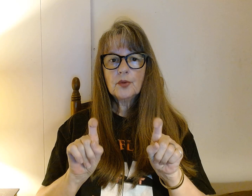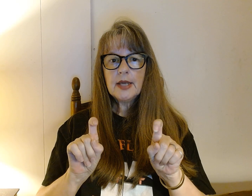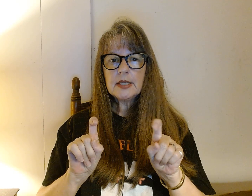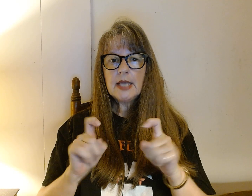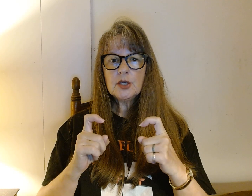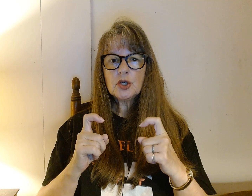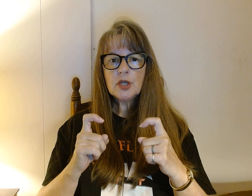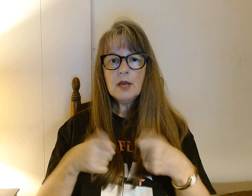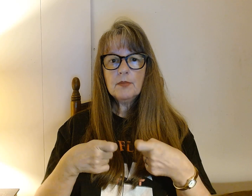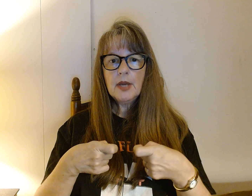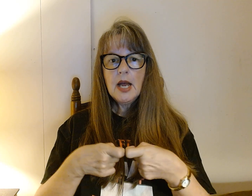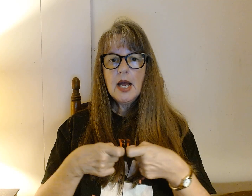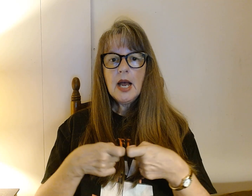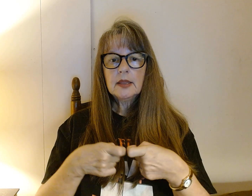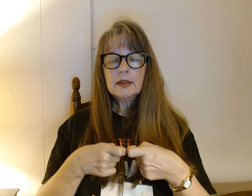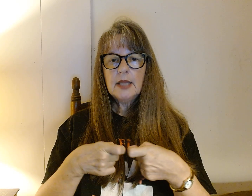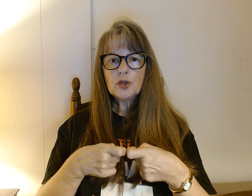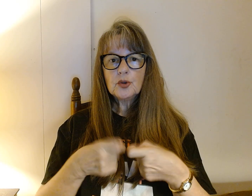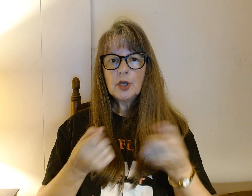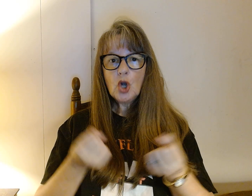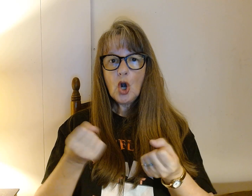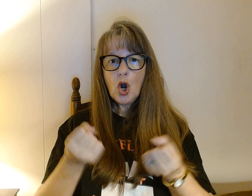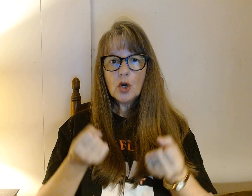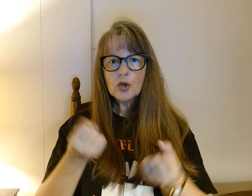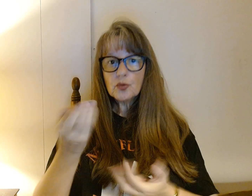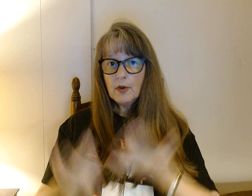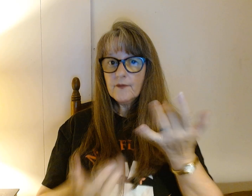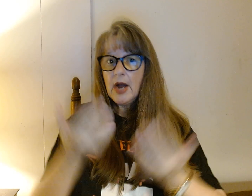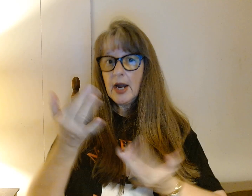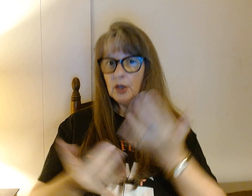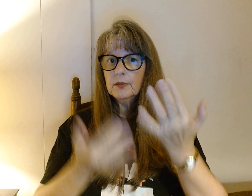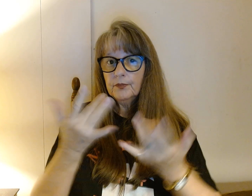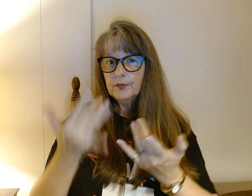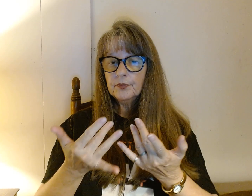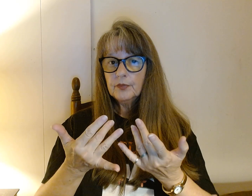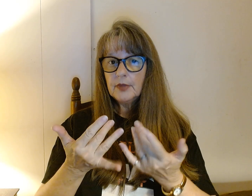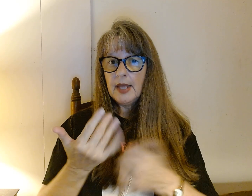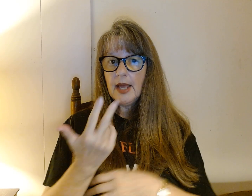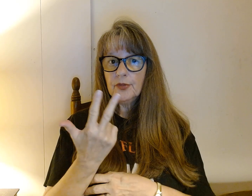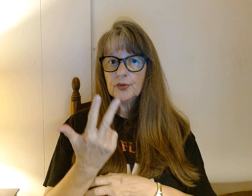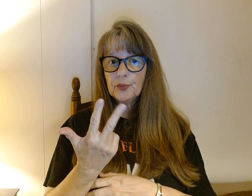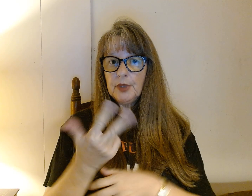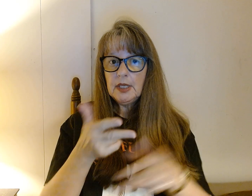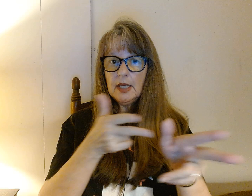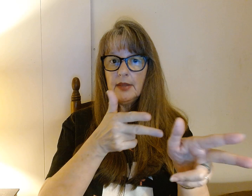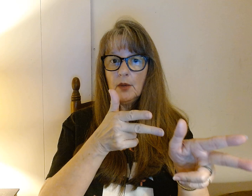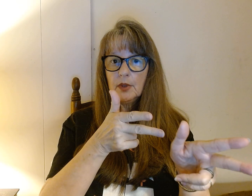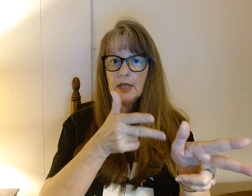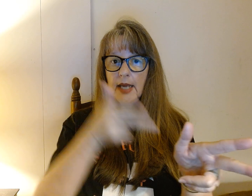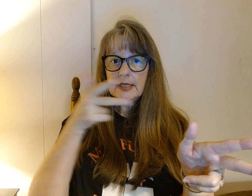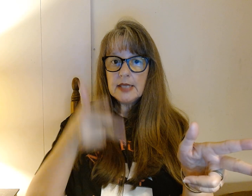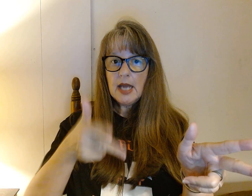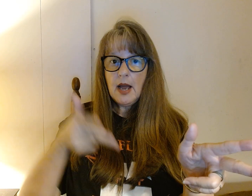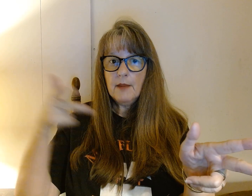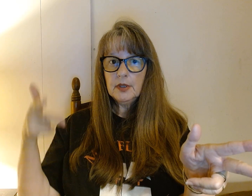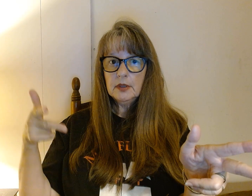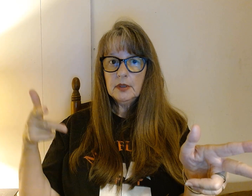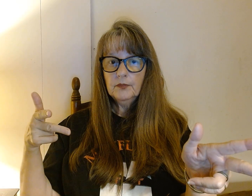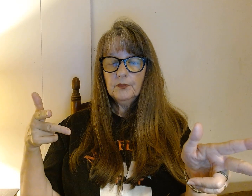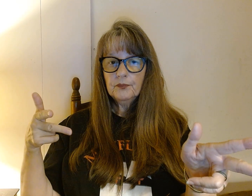X hand shape. Electric cars were on fire. They had 3 and they were lined up. There